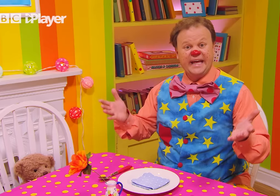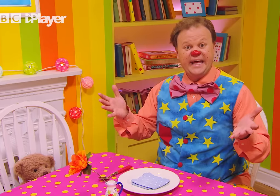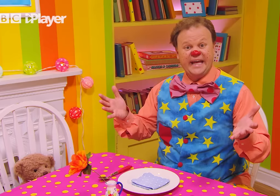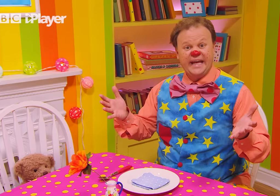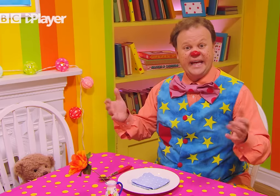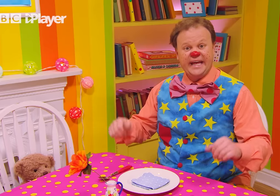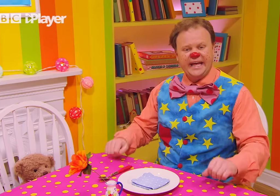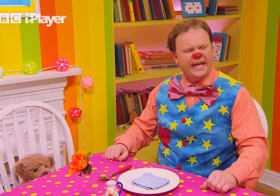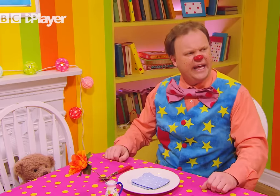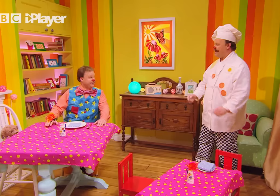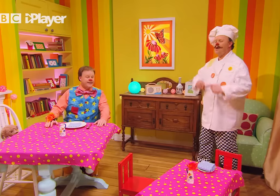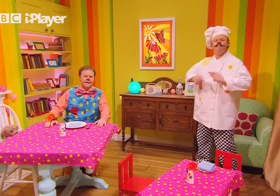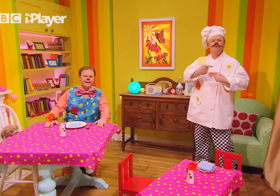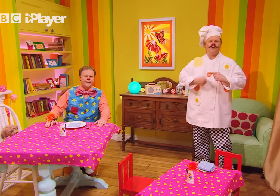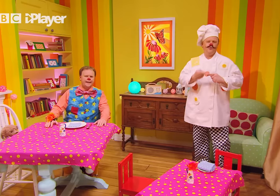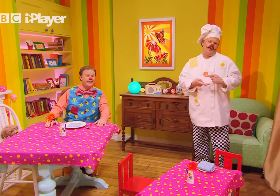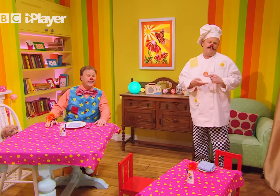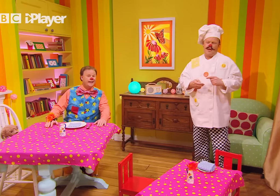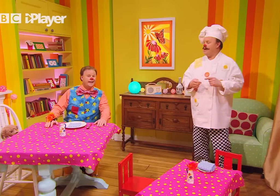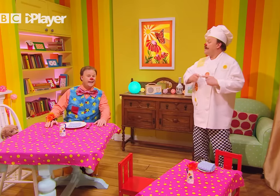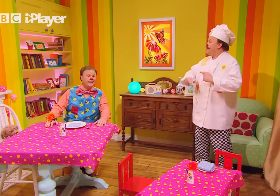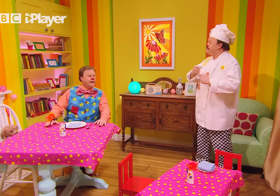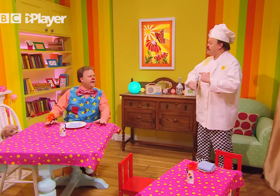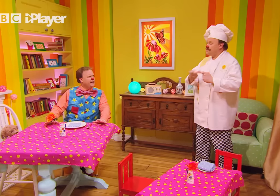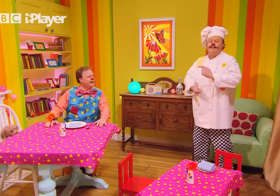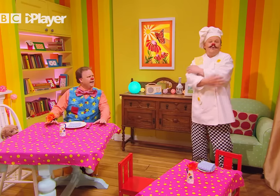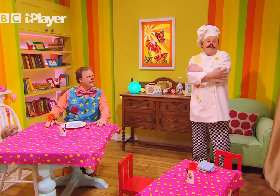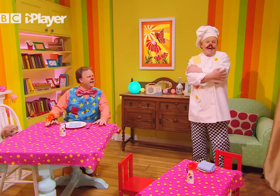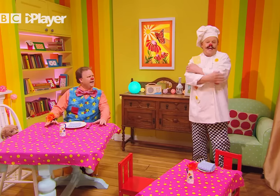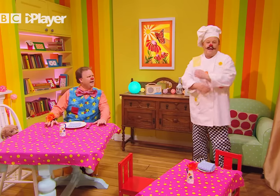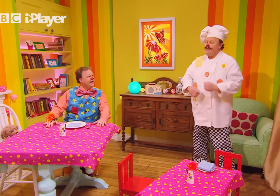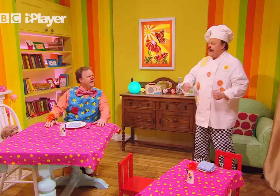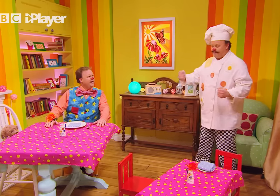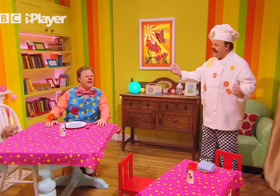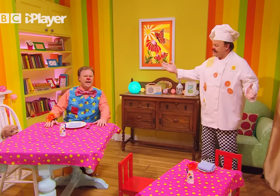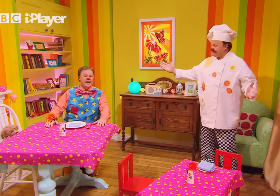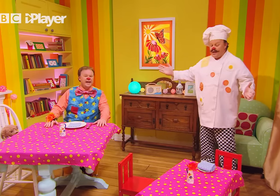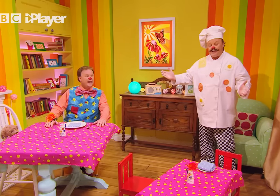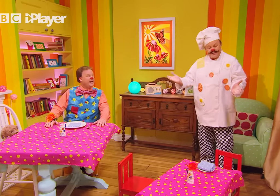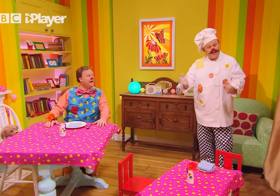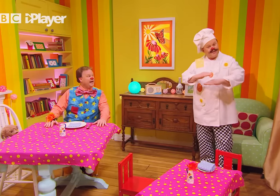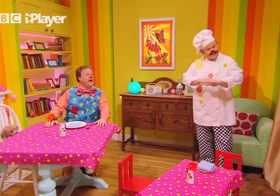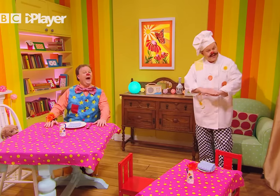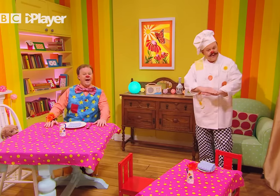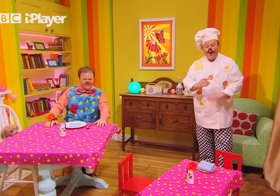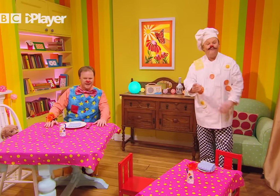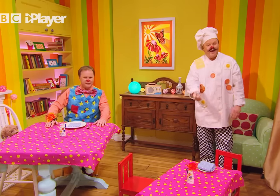different table for your guests? Monsieur Tumble, Monsieur Tumble Ted, please, take a seat over